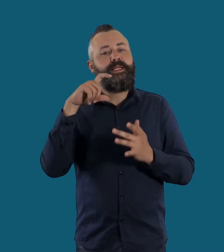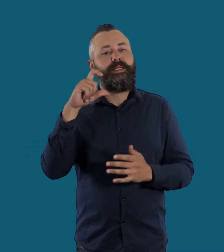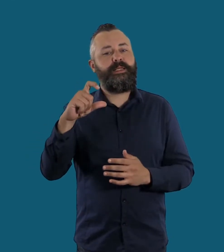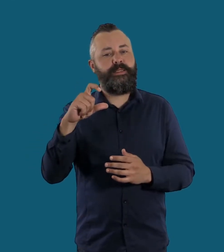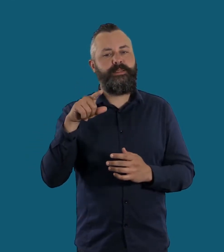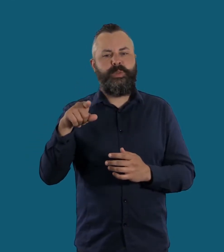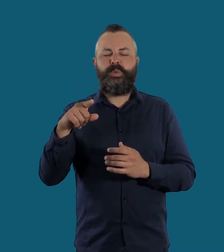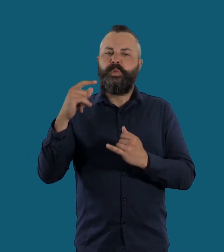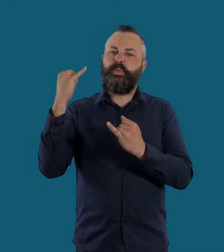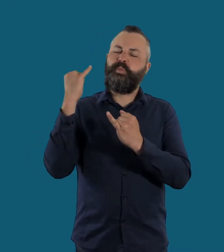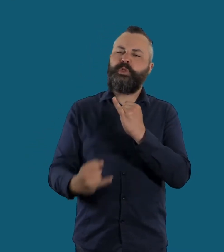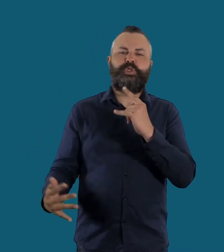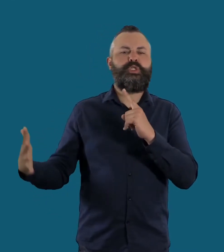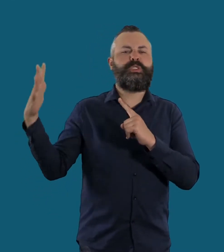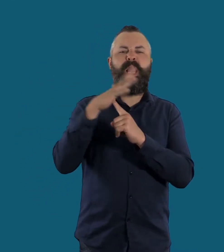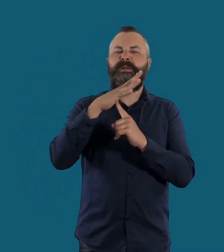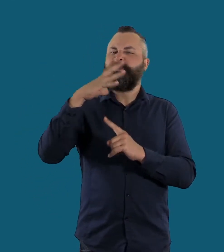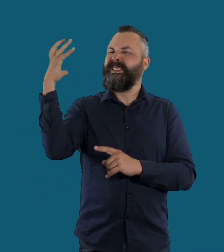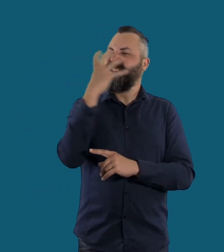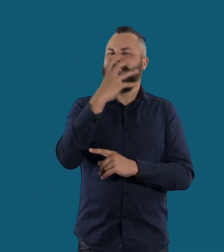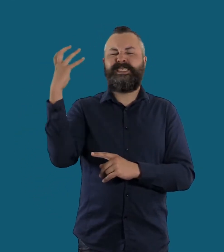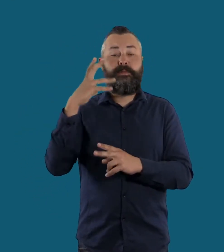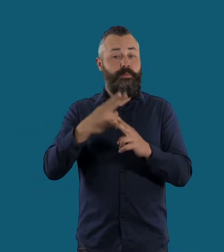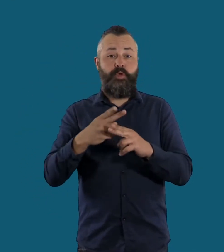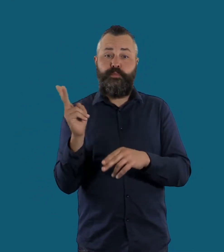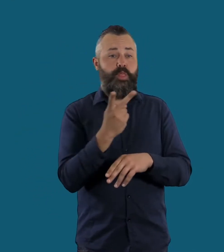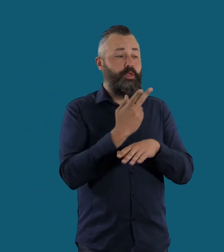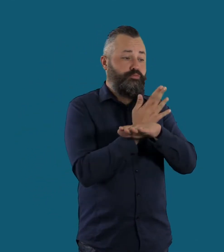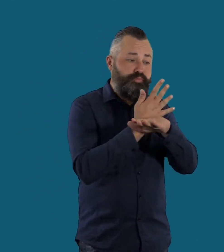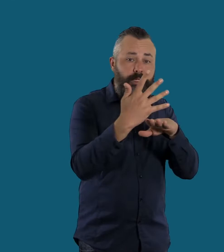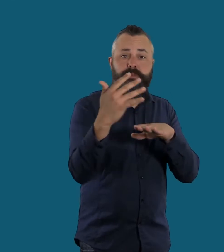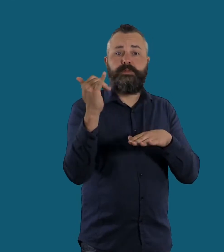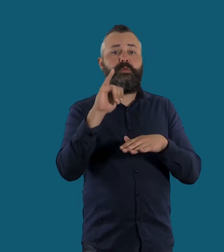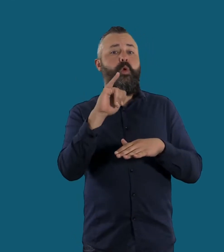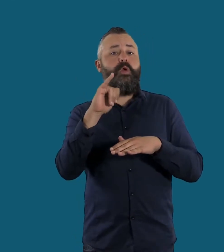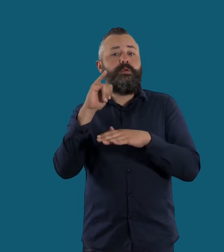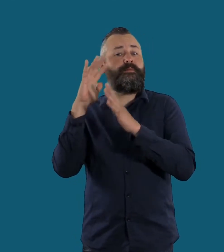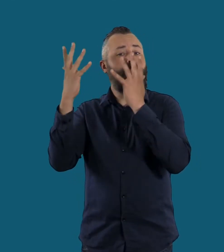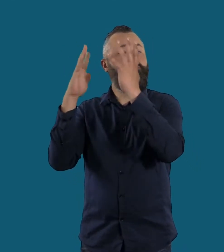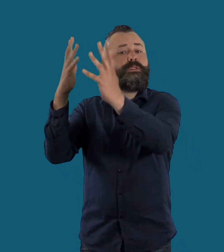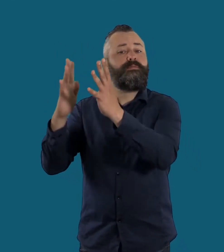bans will be declared. These are the worst conditions for a bush or grass fire.